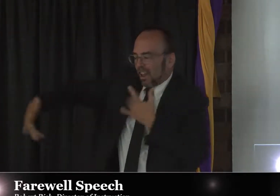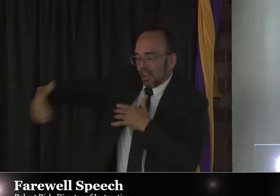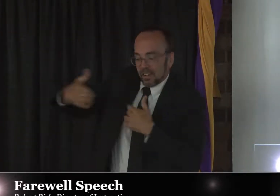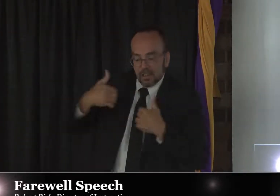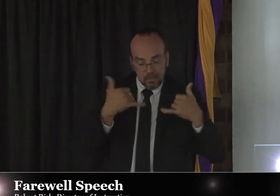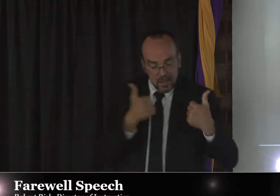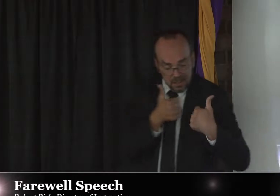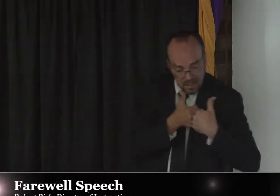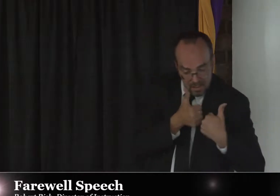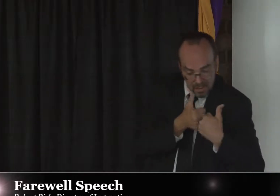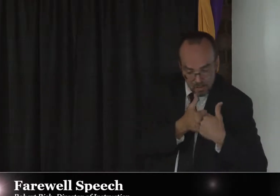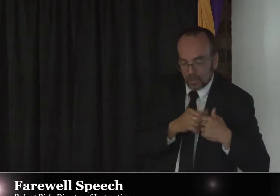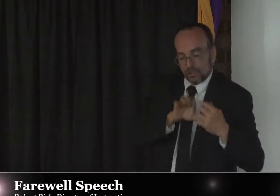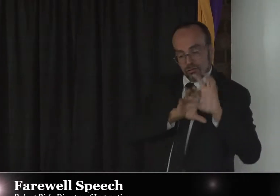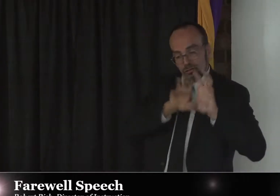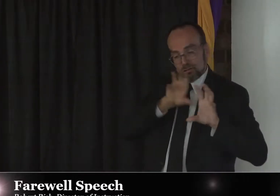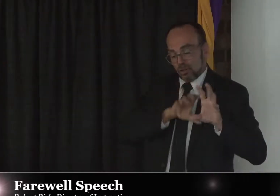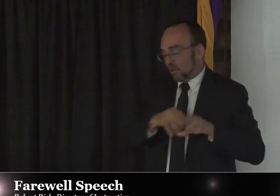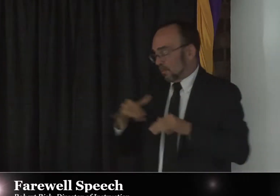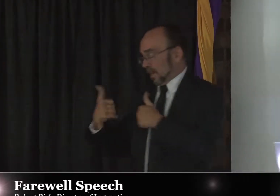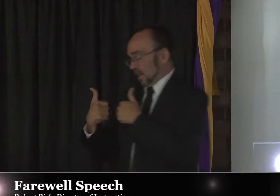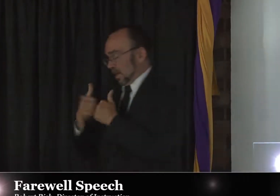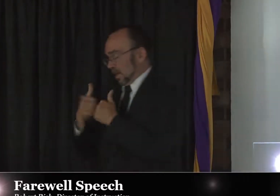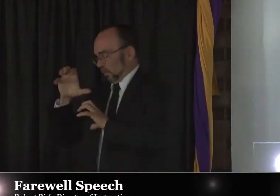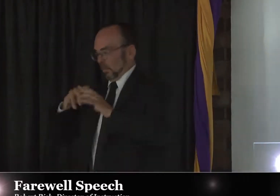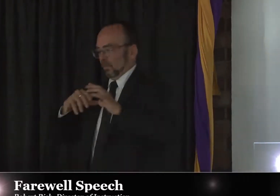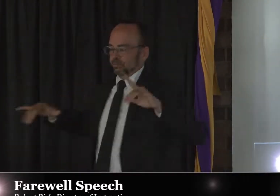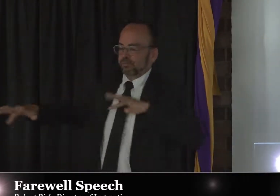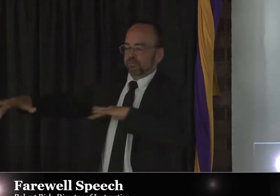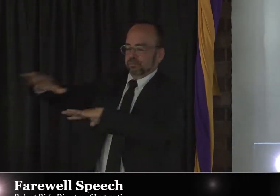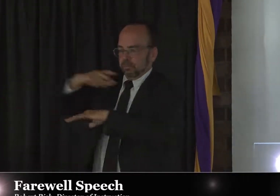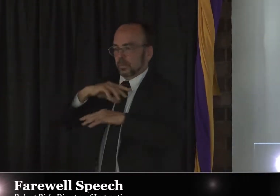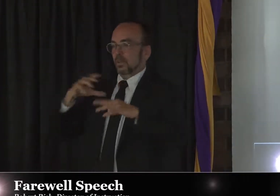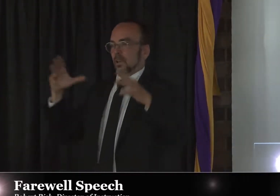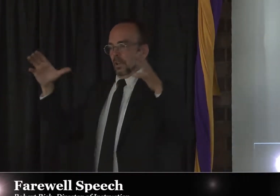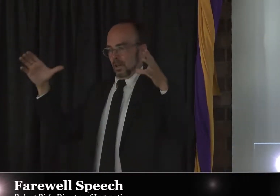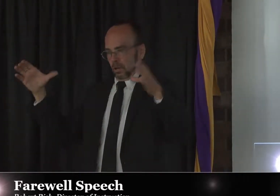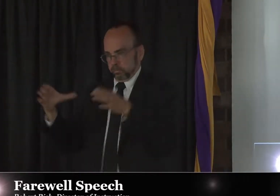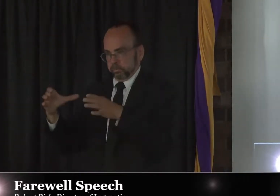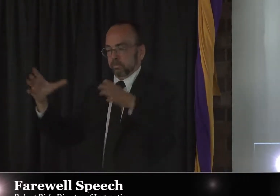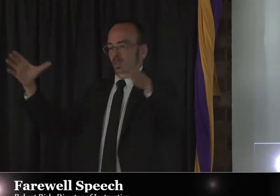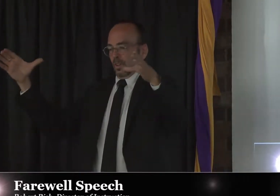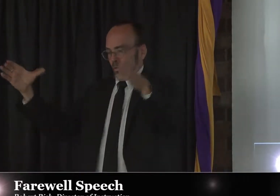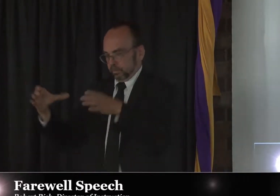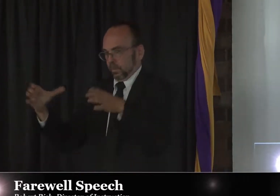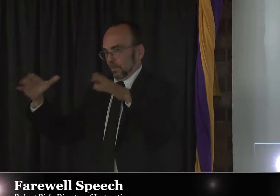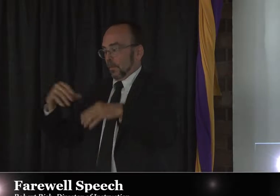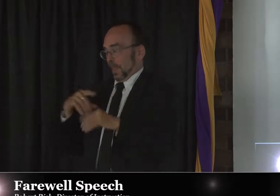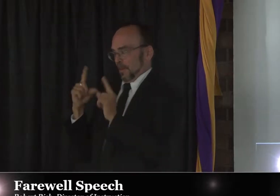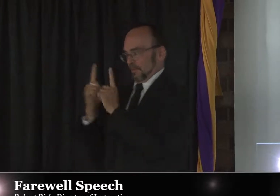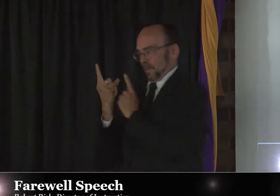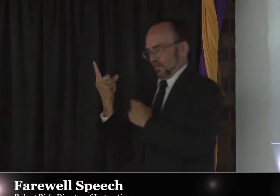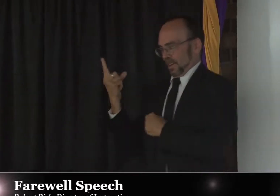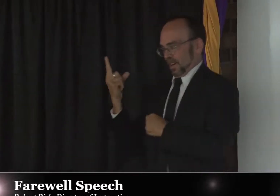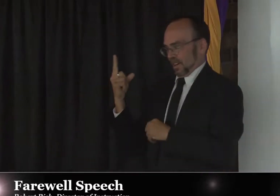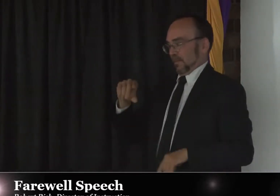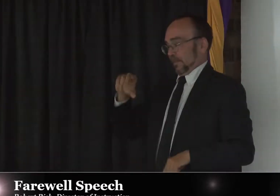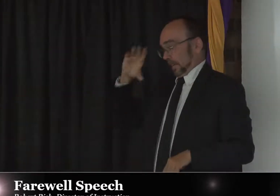would play, and compete and chat. And we mingled. It was lovely to get together. And I met